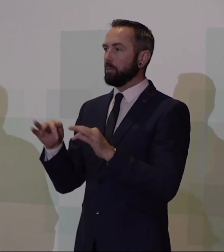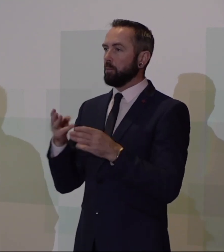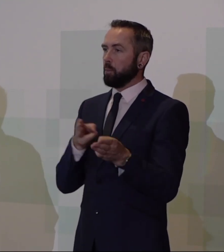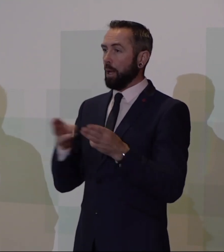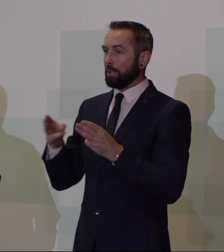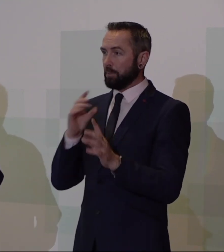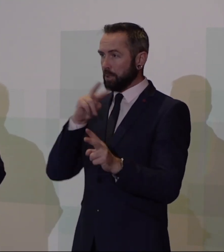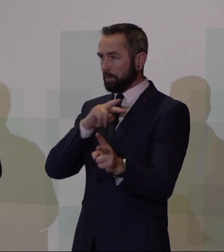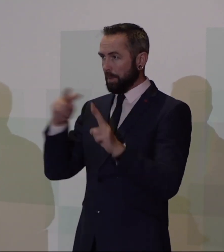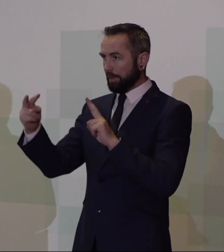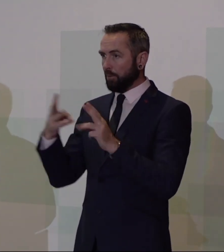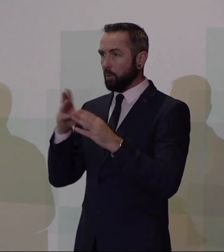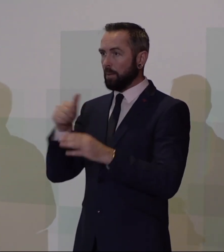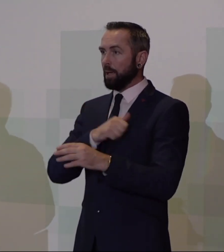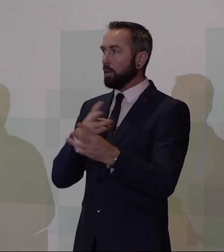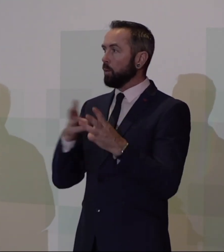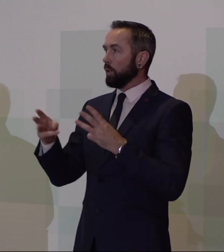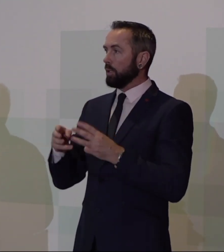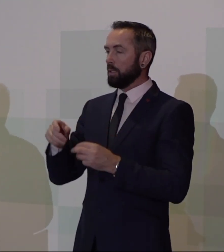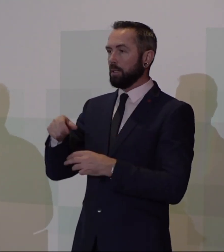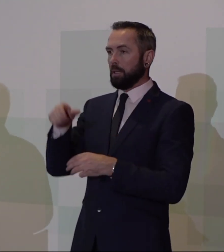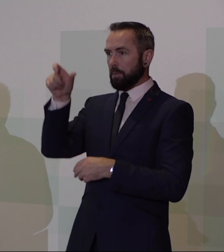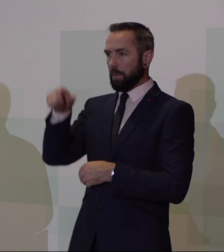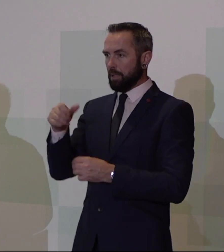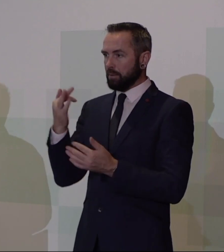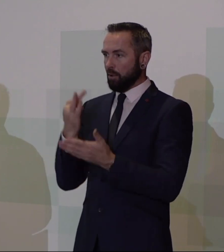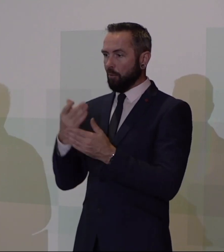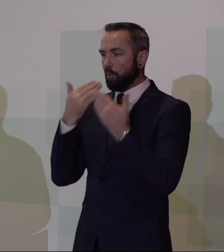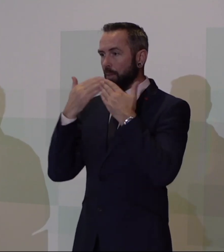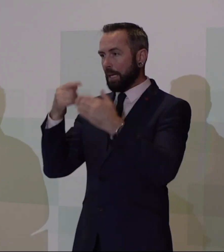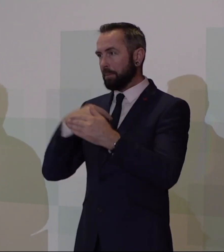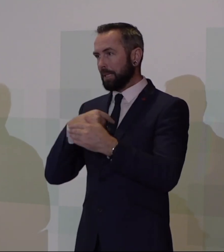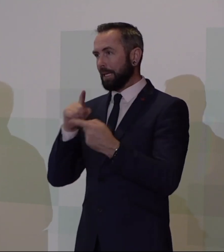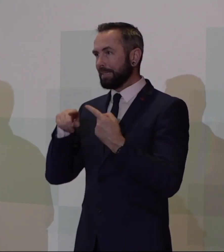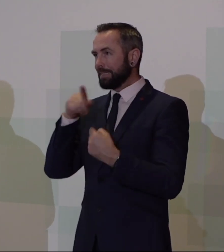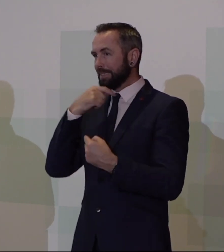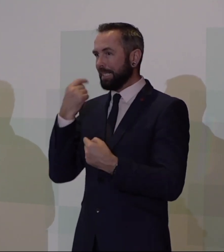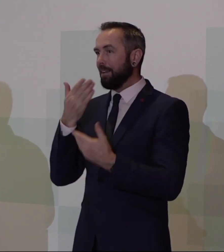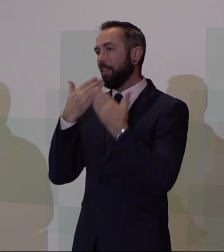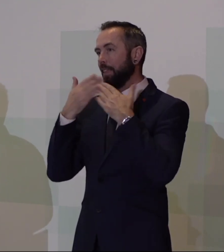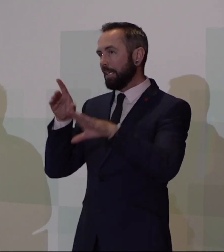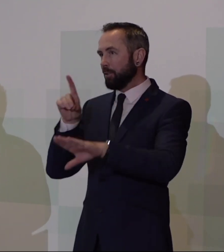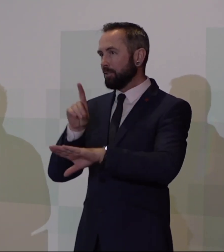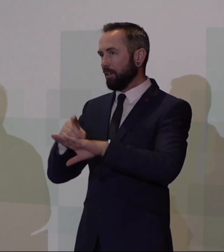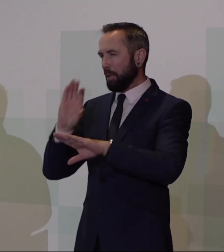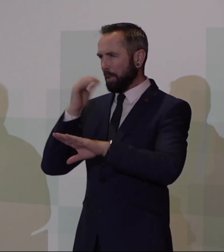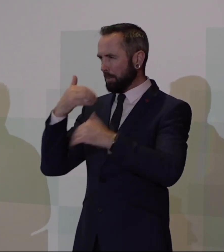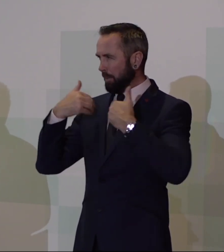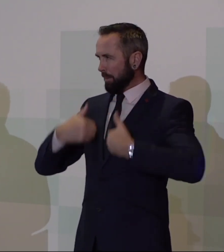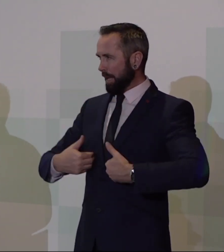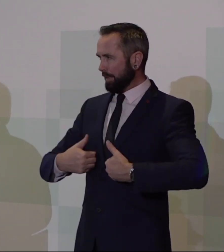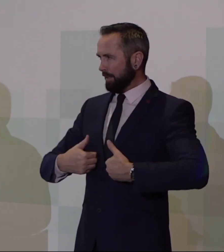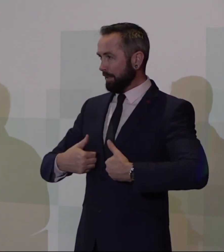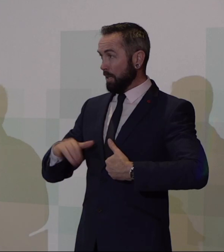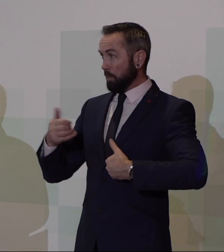I'm at work, patients would regularly thank me and say, "Thank you, doctor," and that's because I'm a man. The